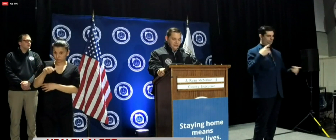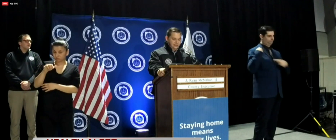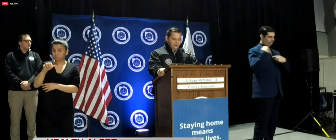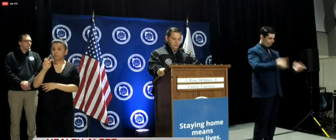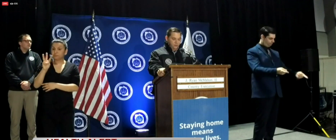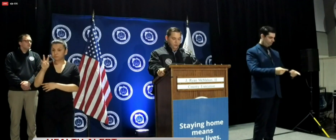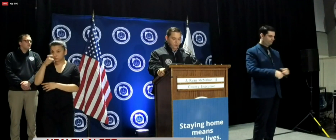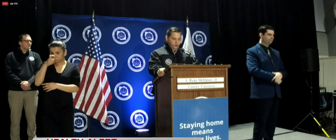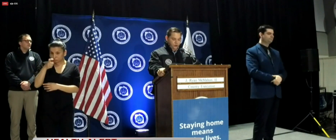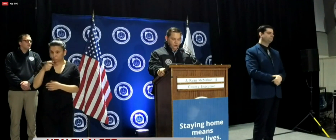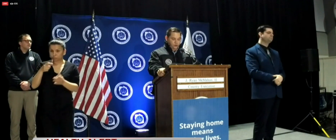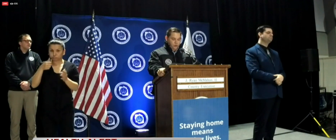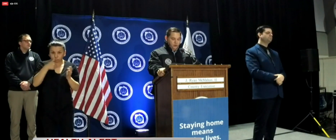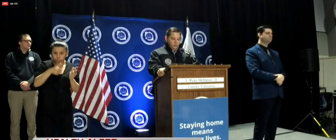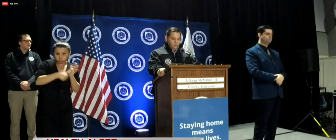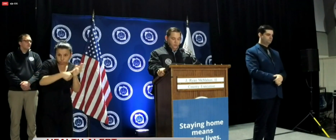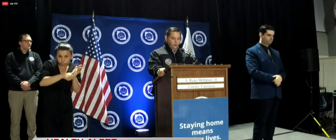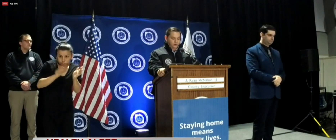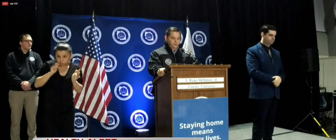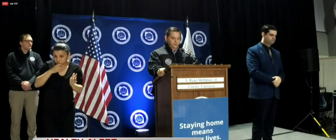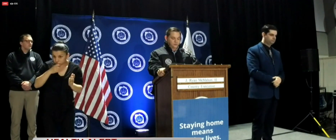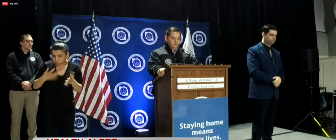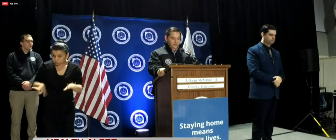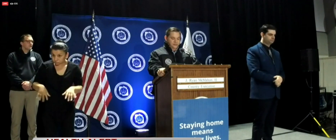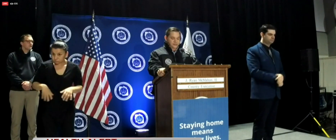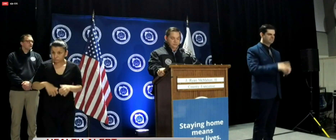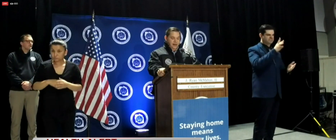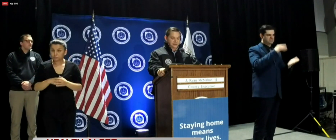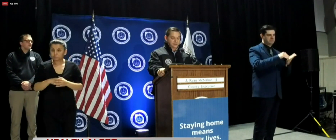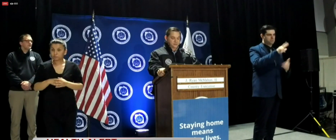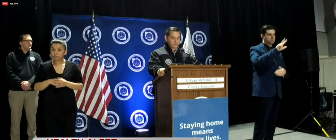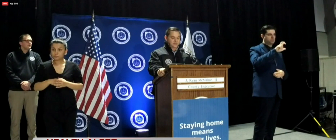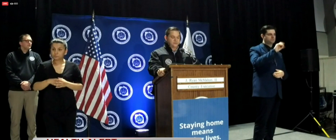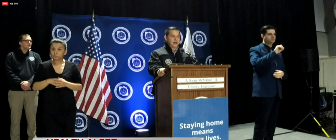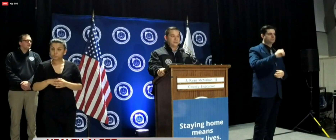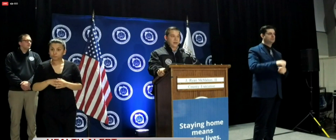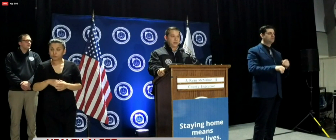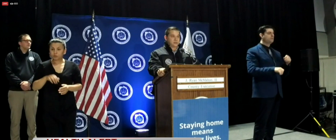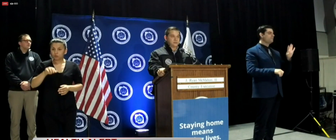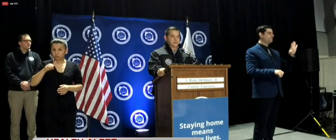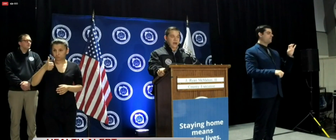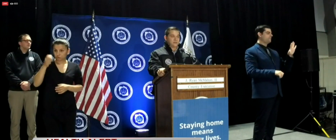6,050 tests have been returned, with 456 positives and